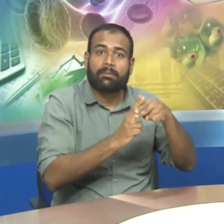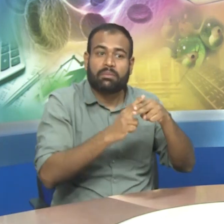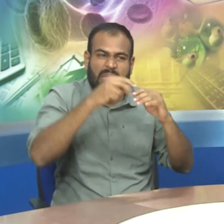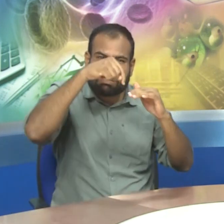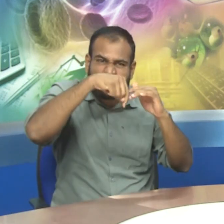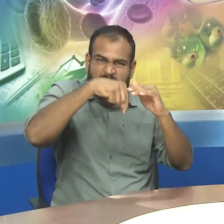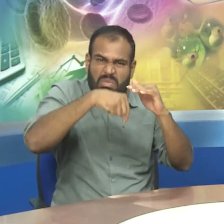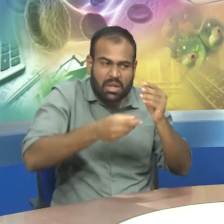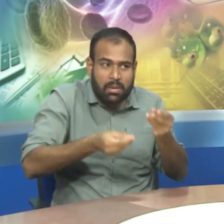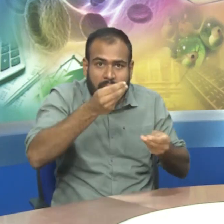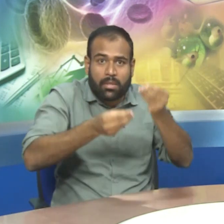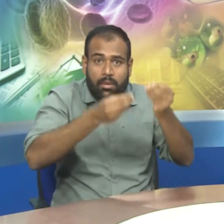helping in research, etc.